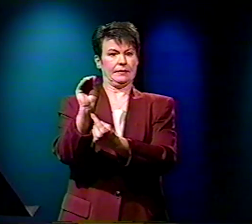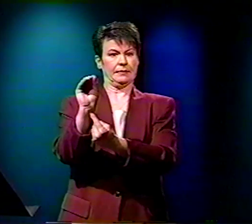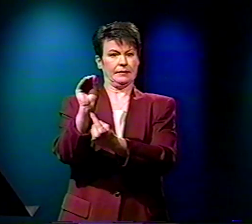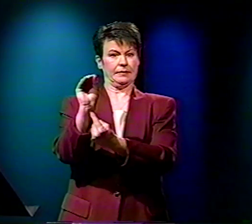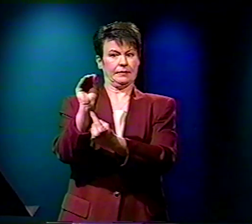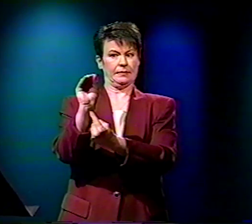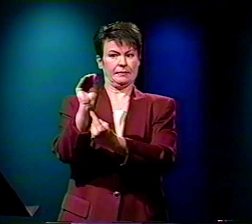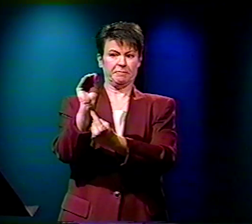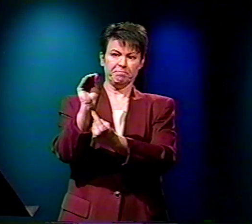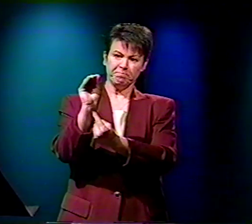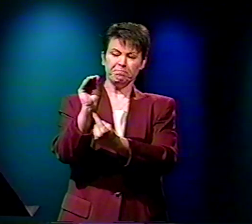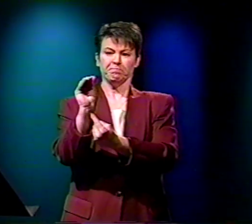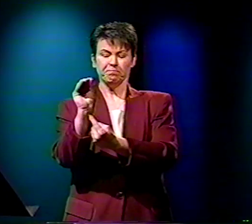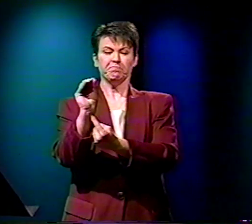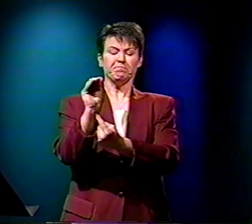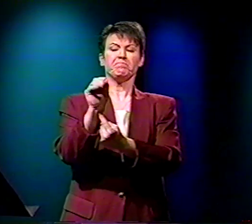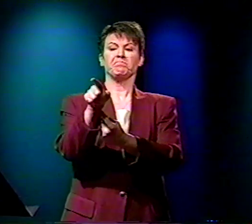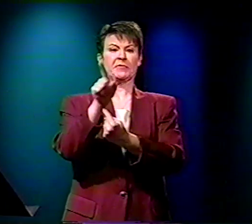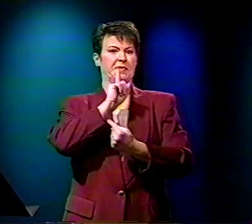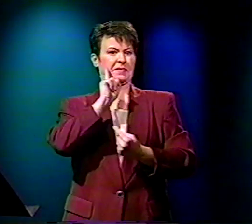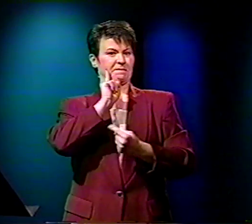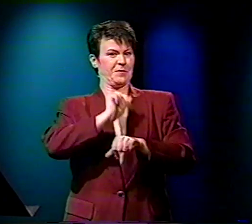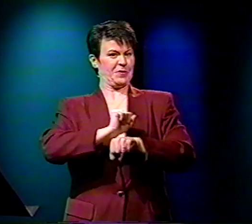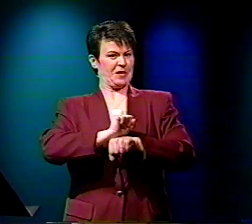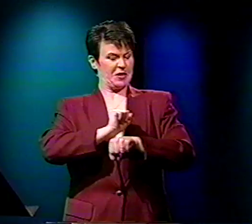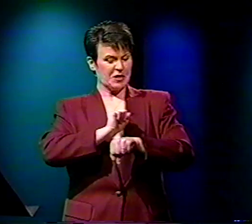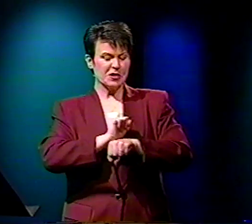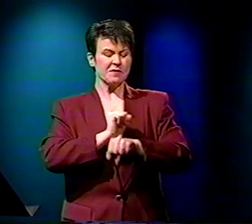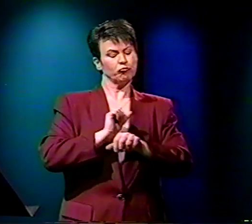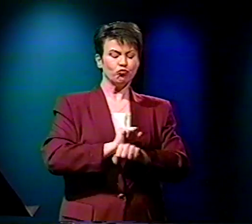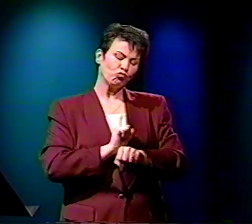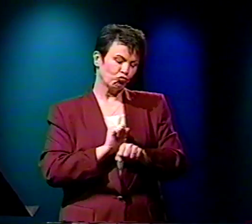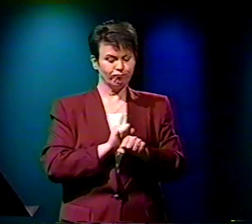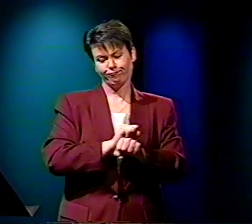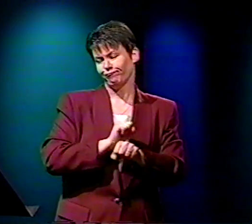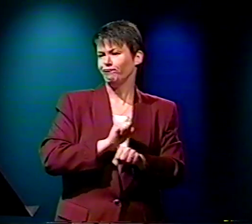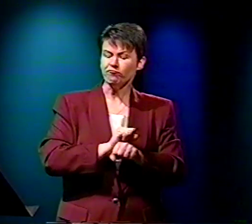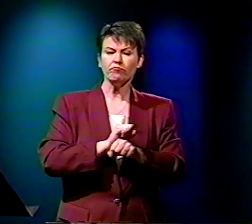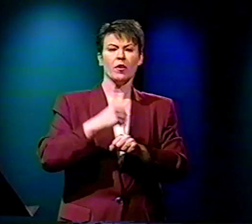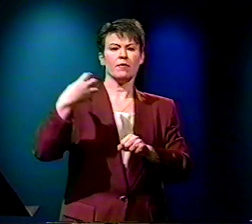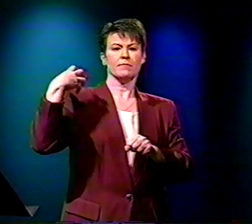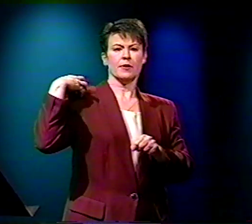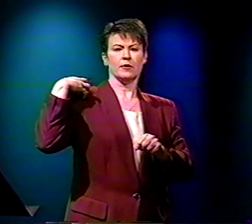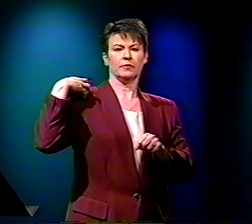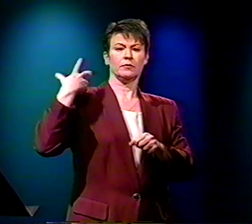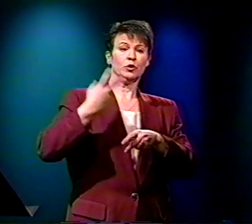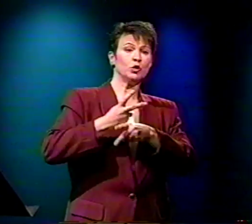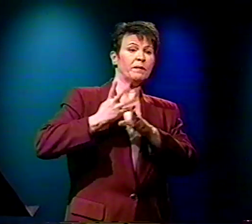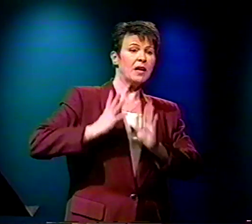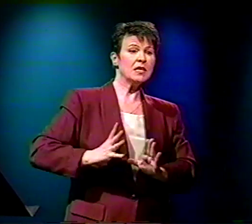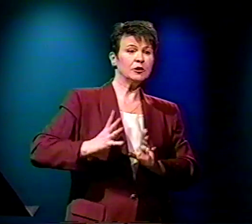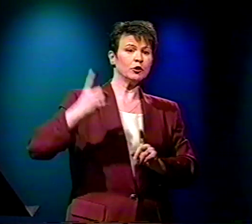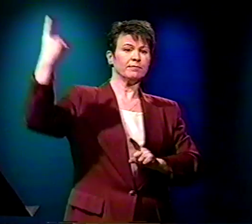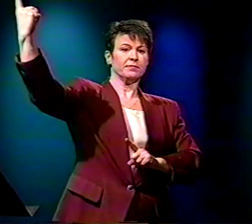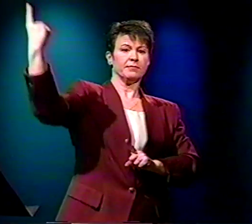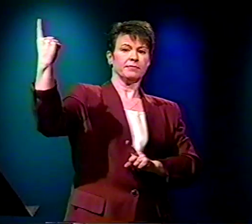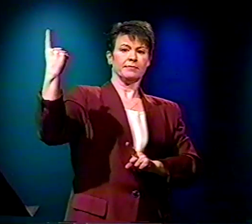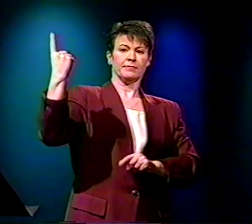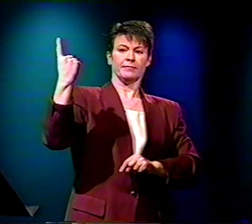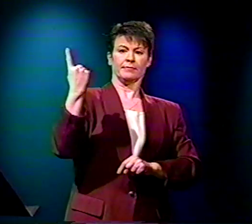Say that you have a company and there is a deaf employee who's working. Well, the supervisor comes over